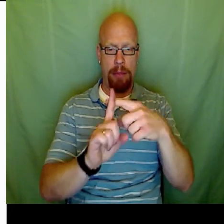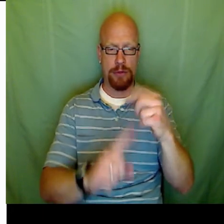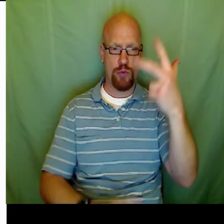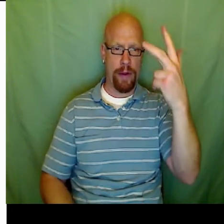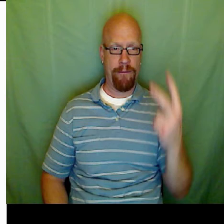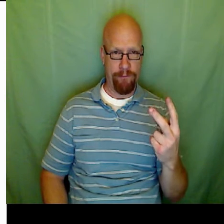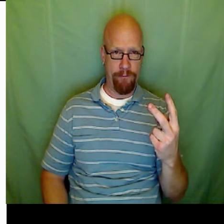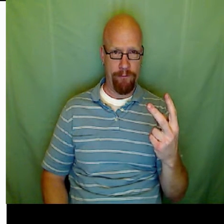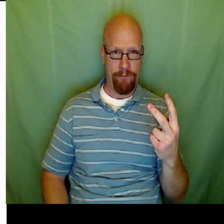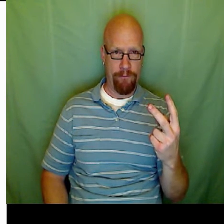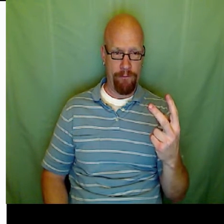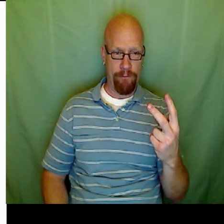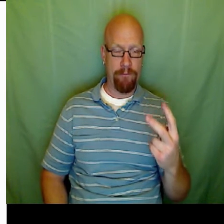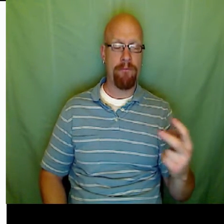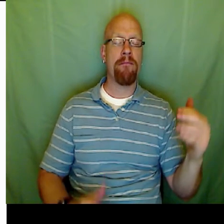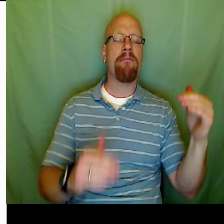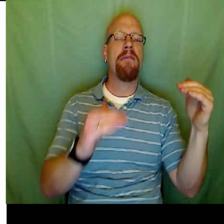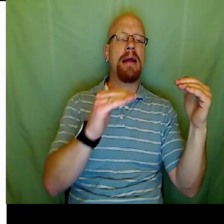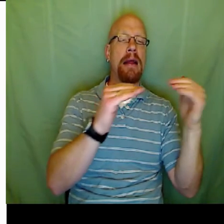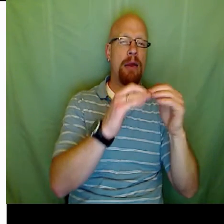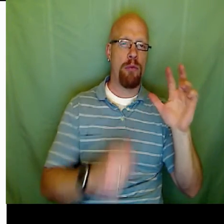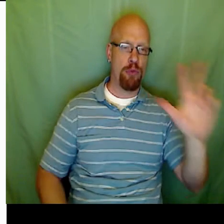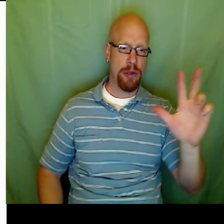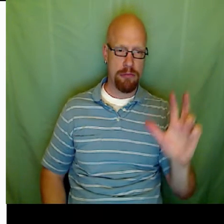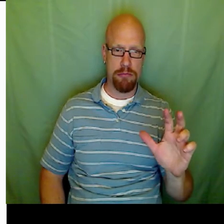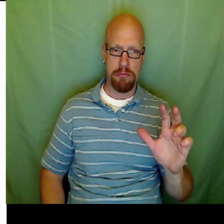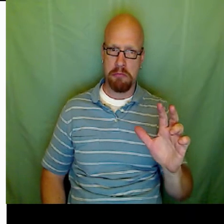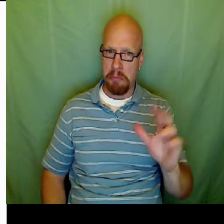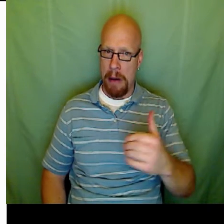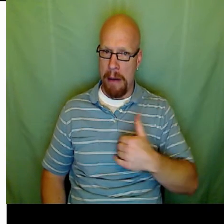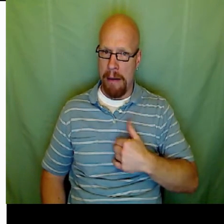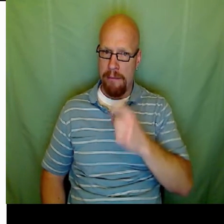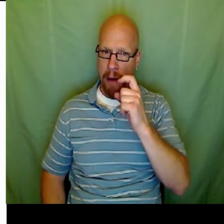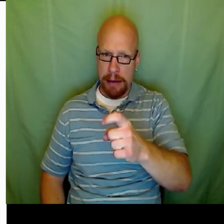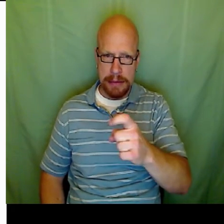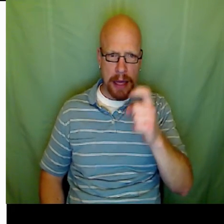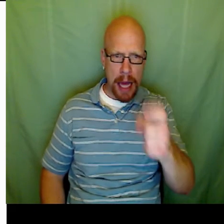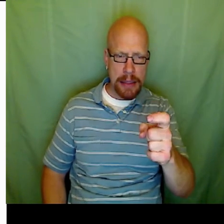quantity 2x plus 3 halves.